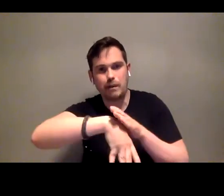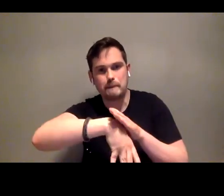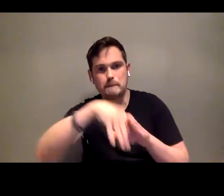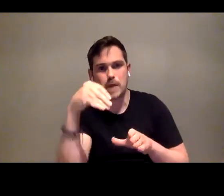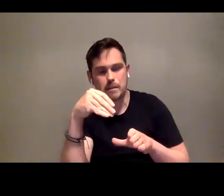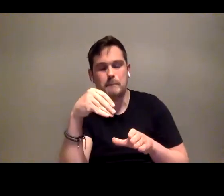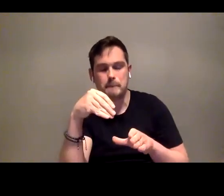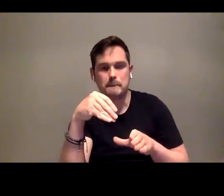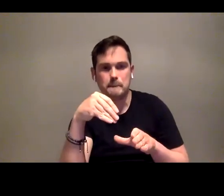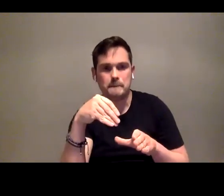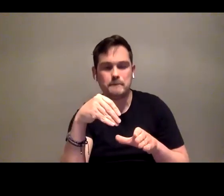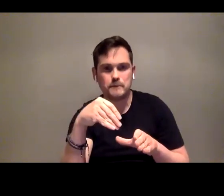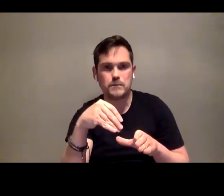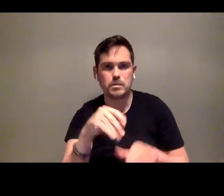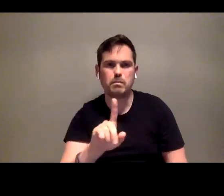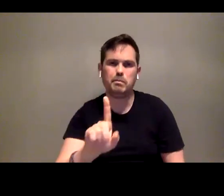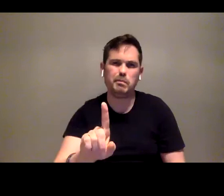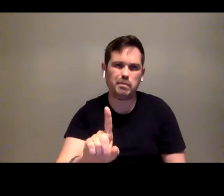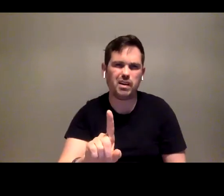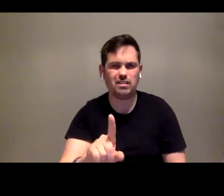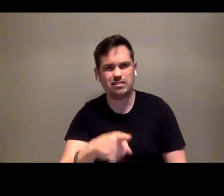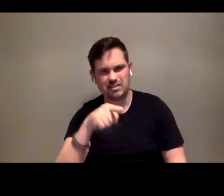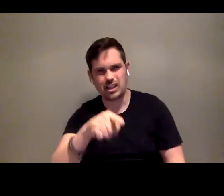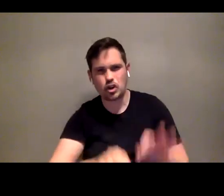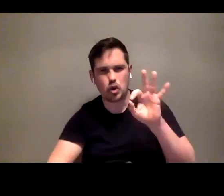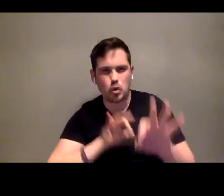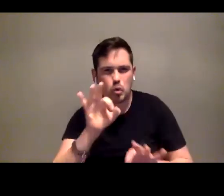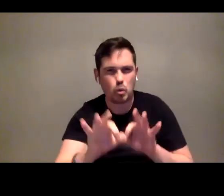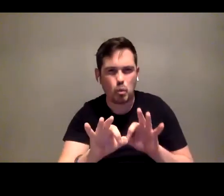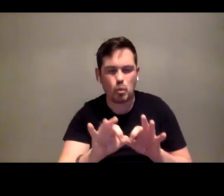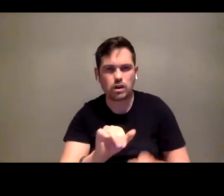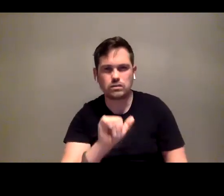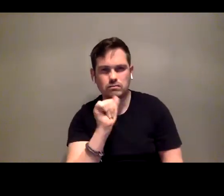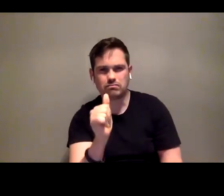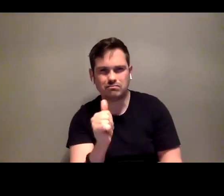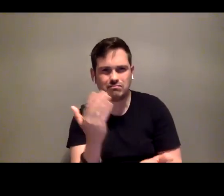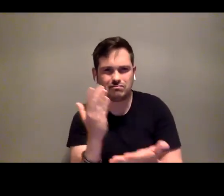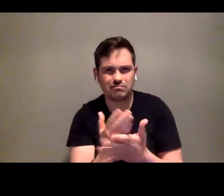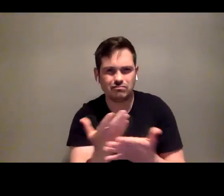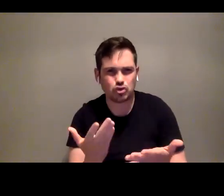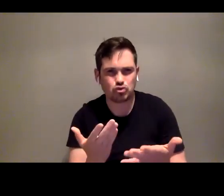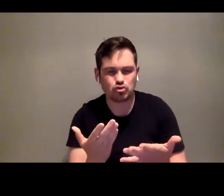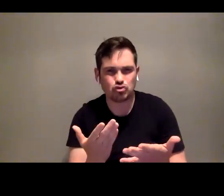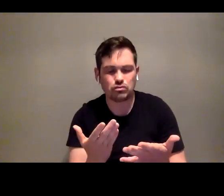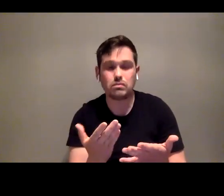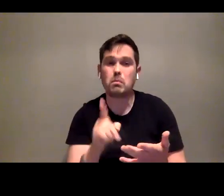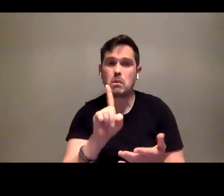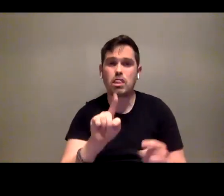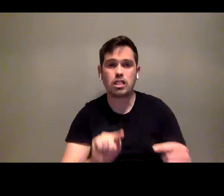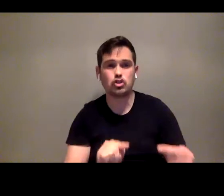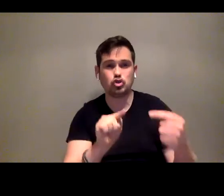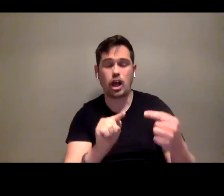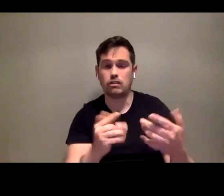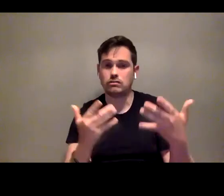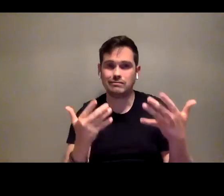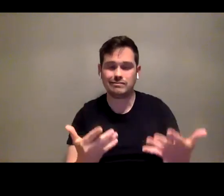waste on those kinds of rhetoric or gimmicks. And actually, the answer to both the challenges that we're facing now, and I think kind of came